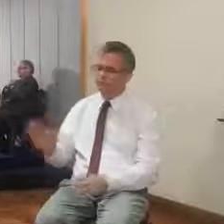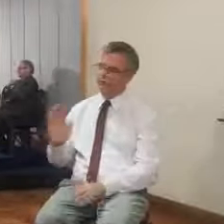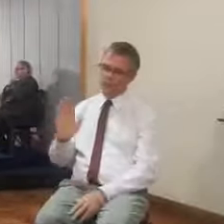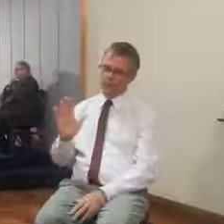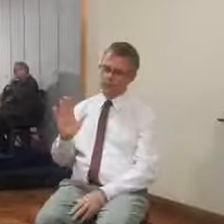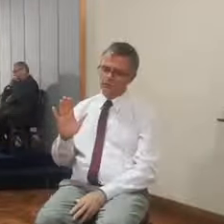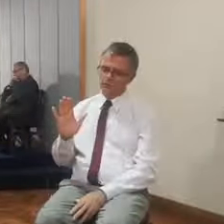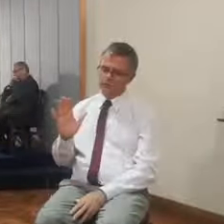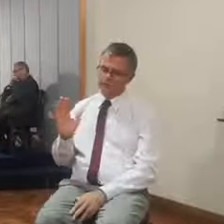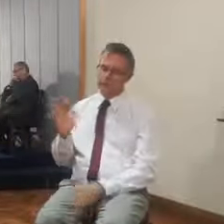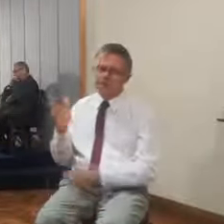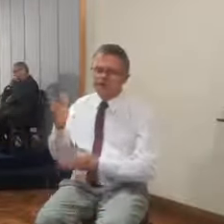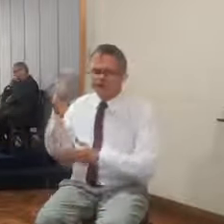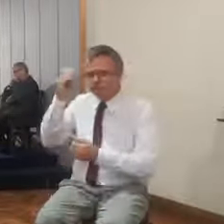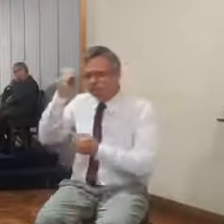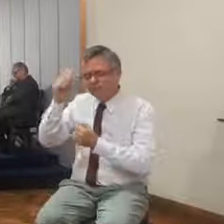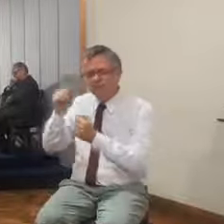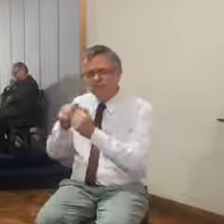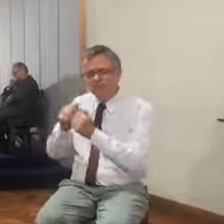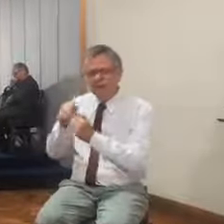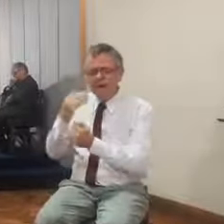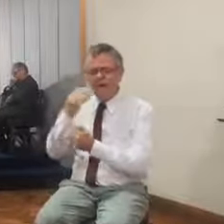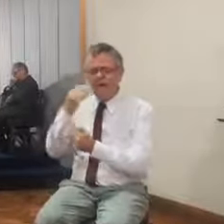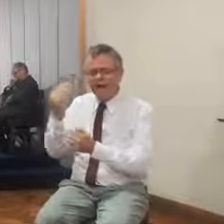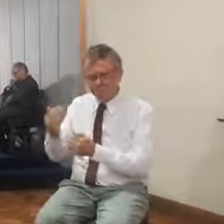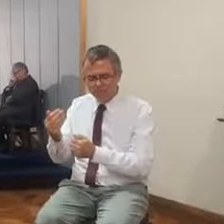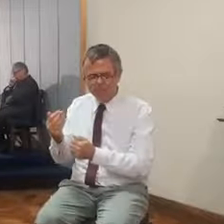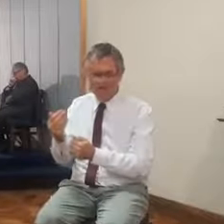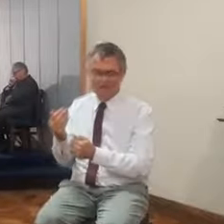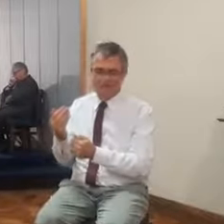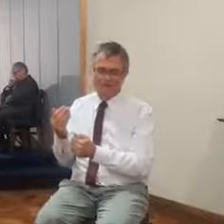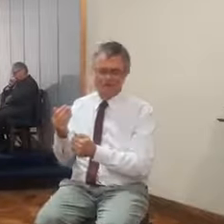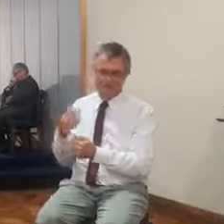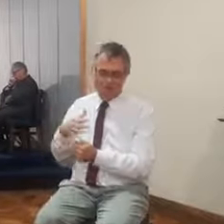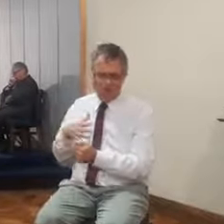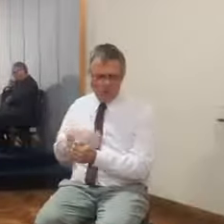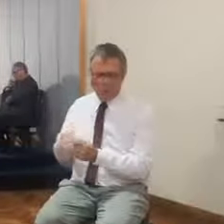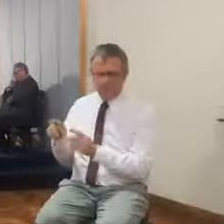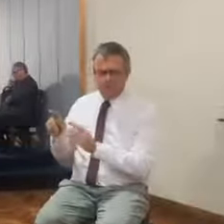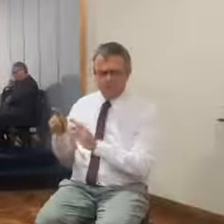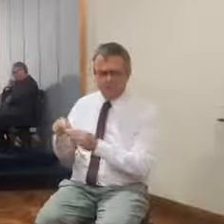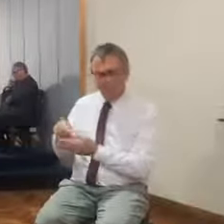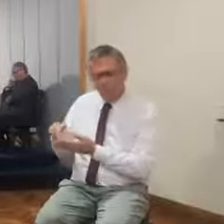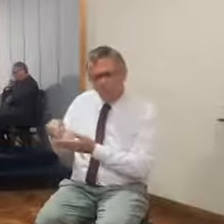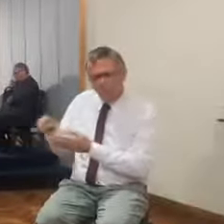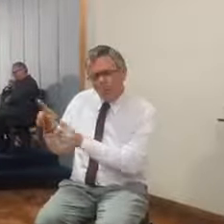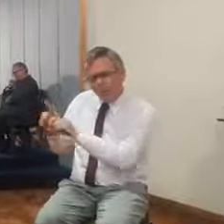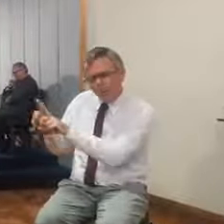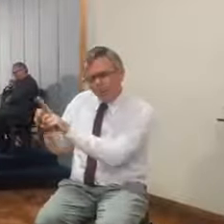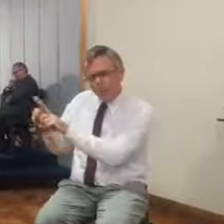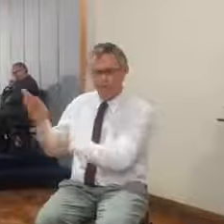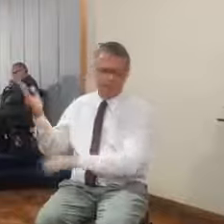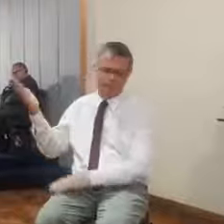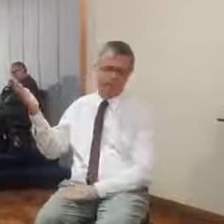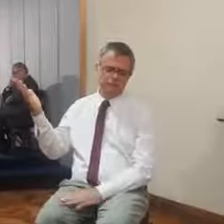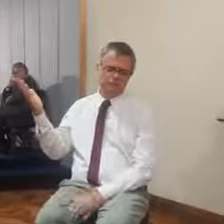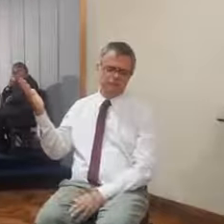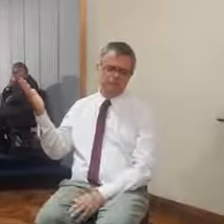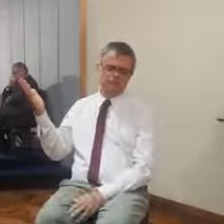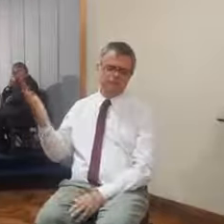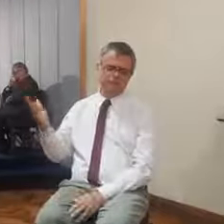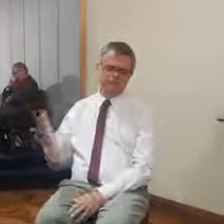them, to apply them daily as we seek to walk a close walk with thee. O Father, Lord, we thank